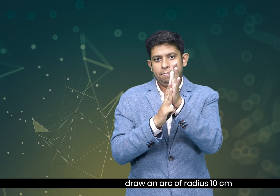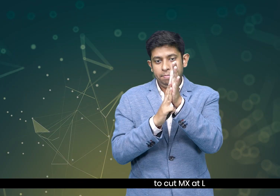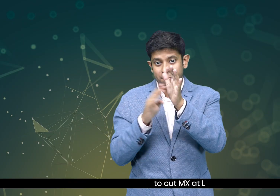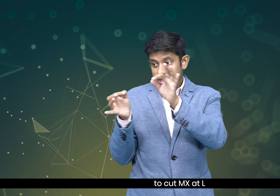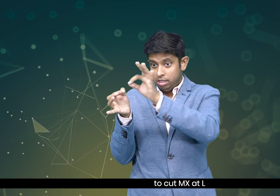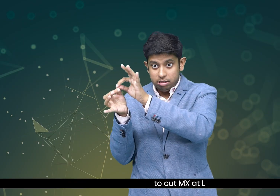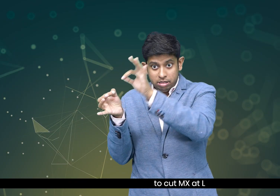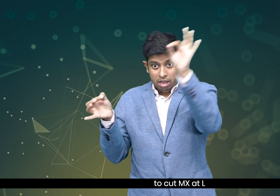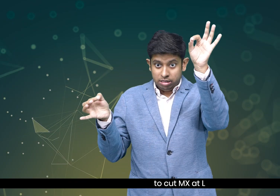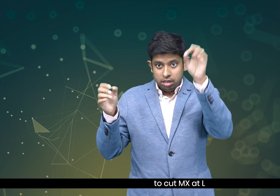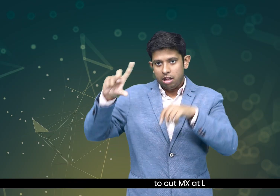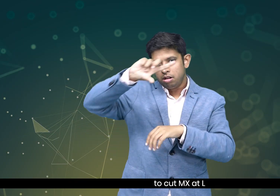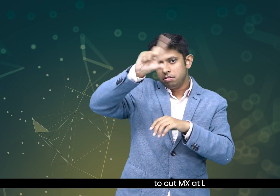to cut MX at L.